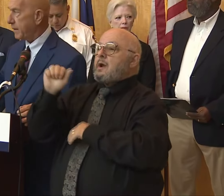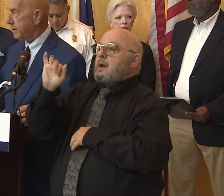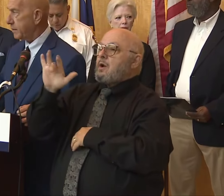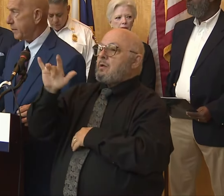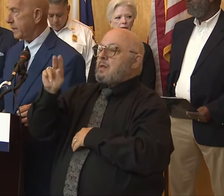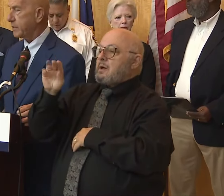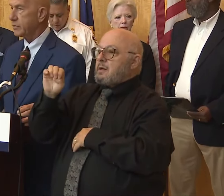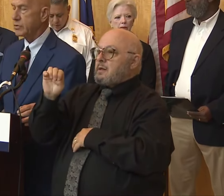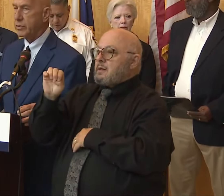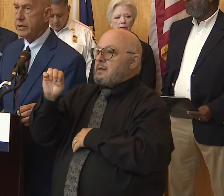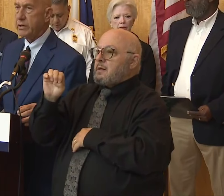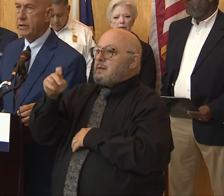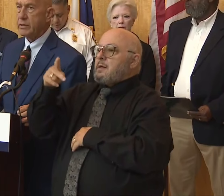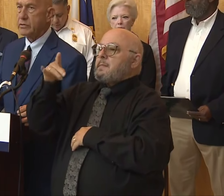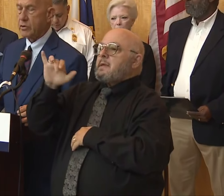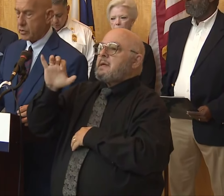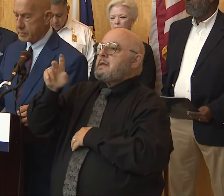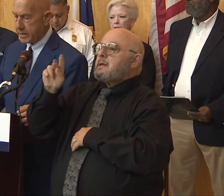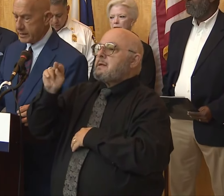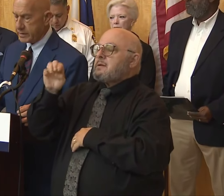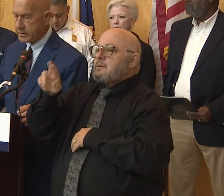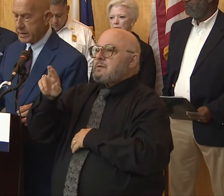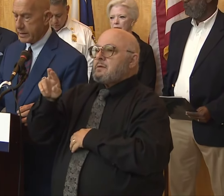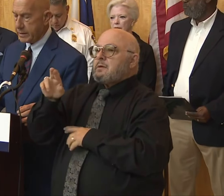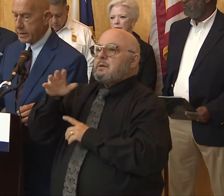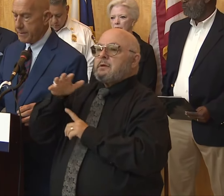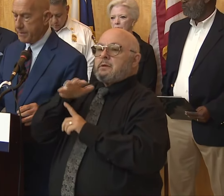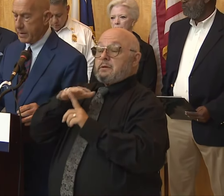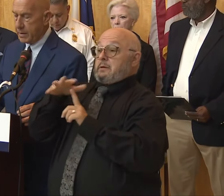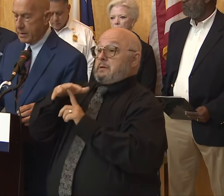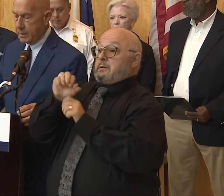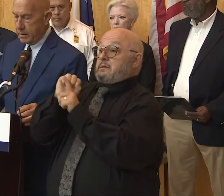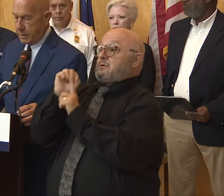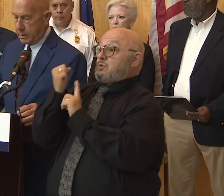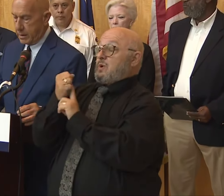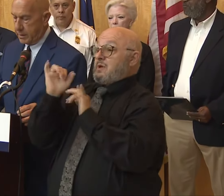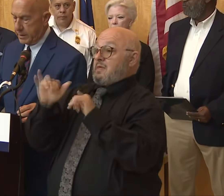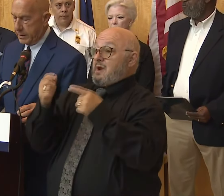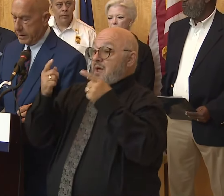the Pickner Street circumstances, and